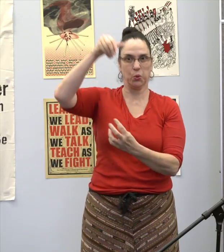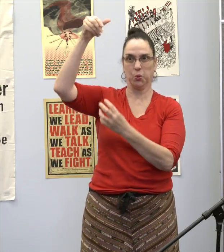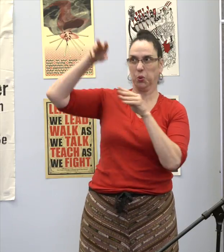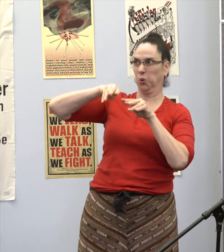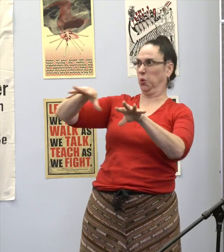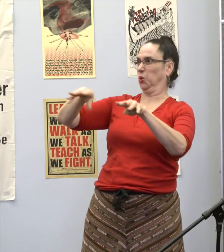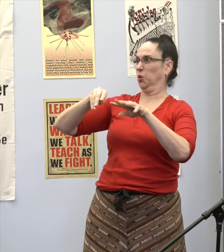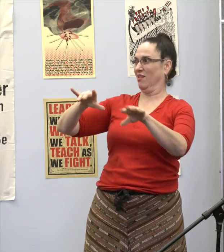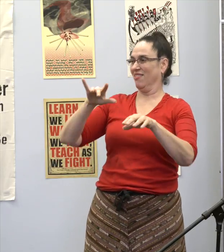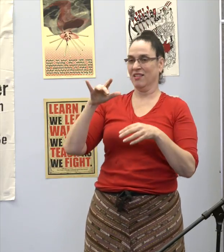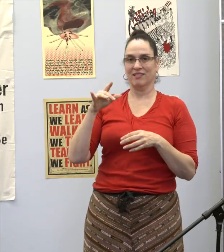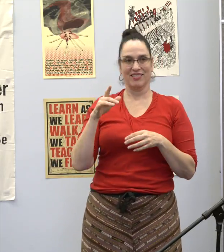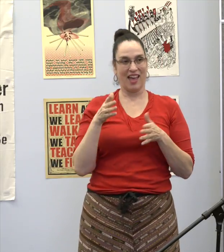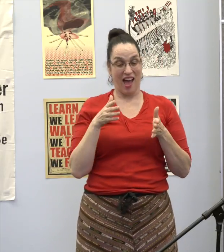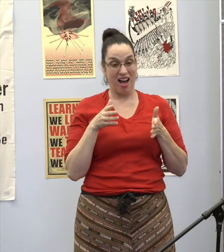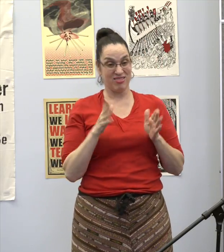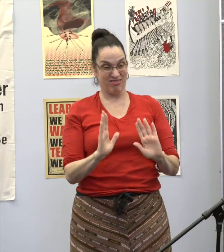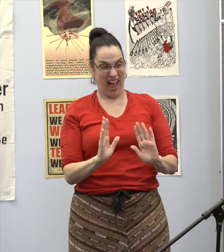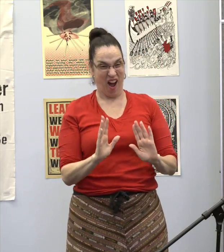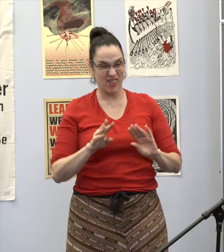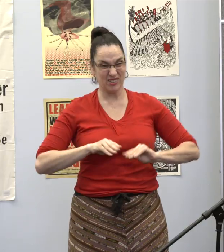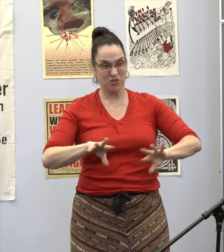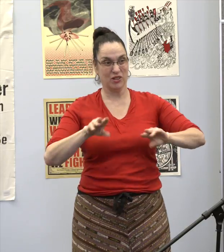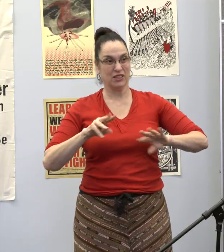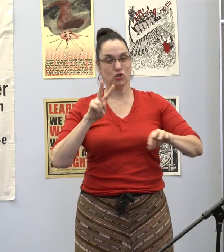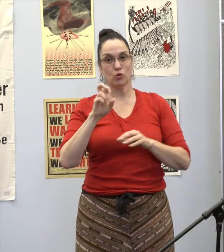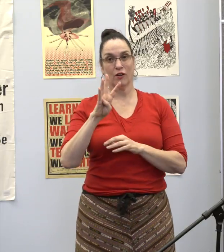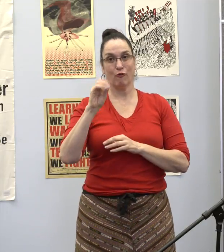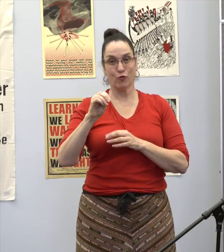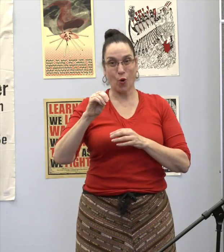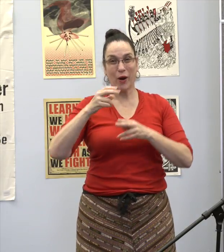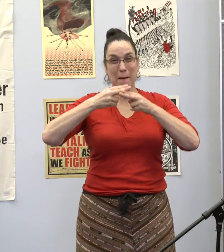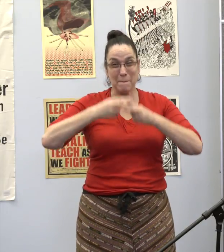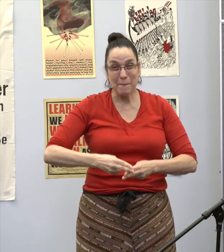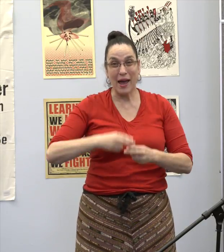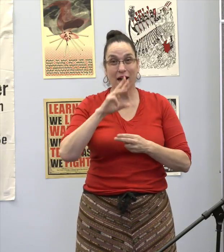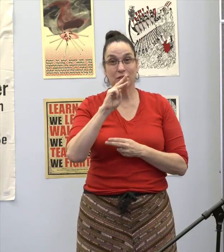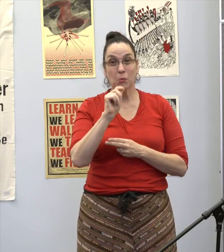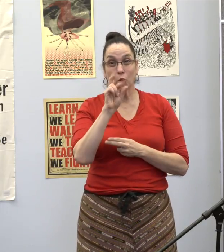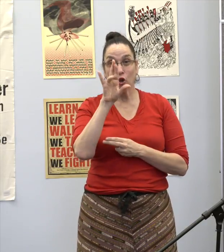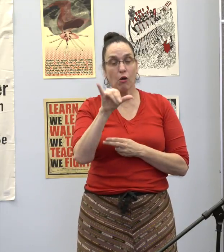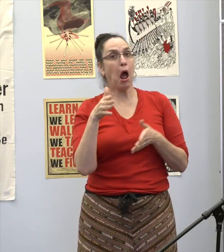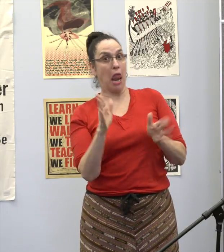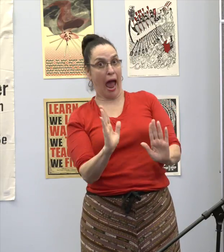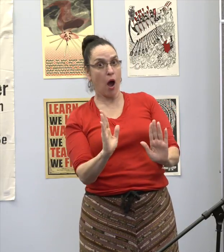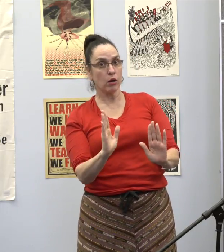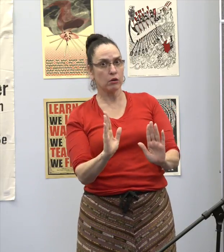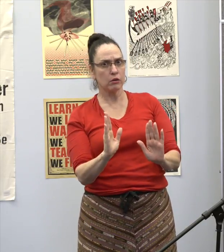permitted to release 240 pounds of mercury every year, 1,000 pounds of lead.